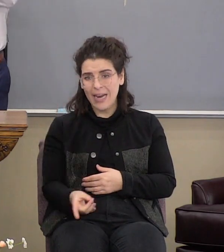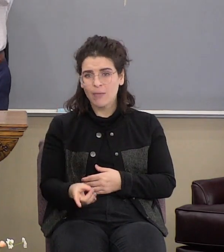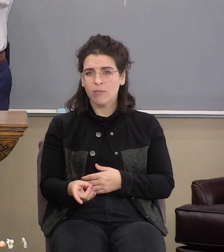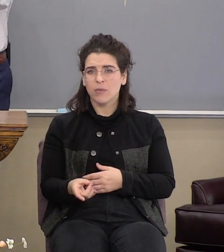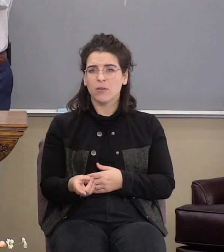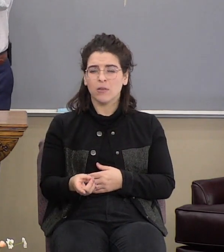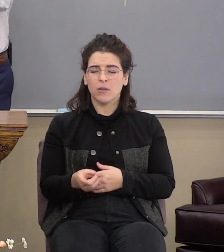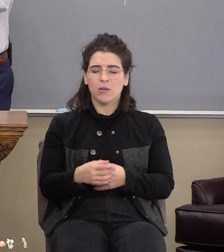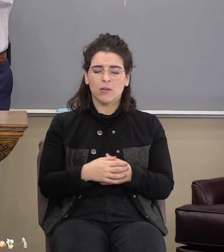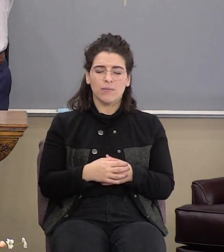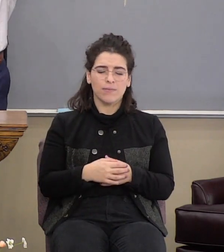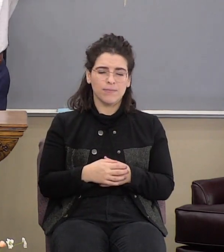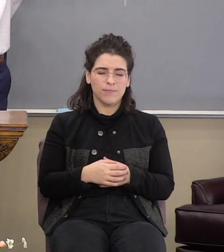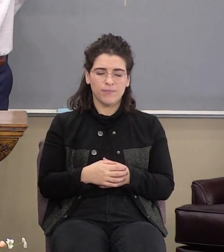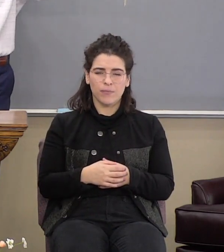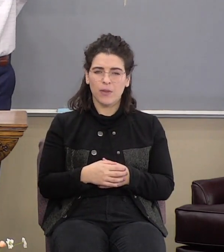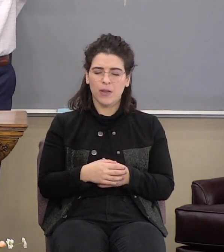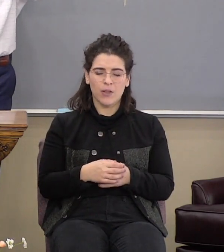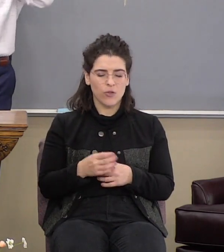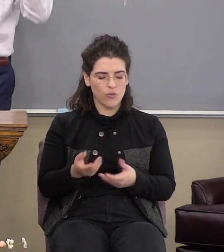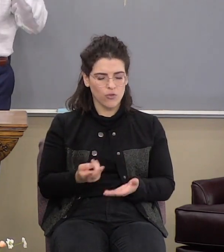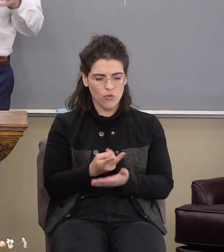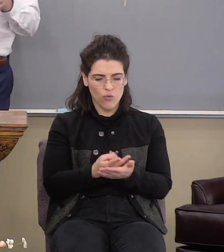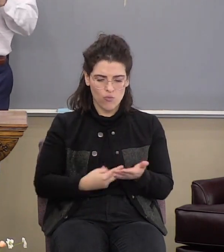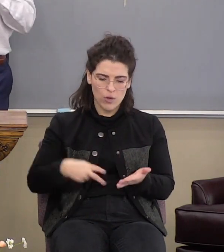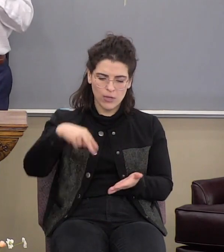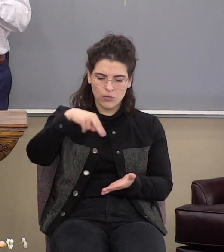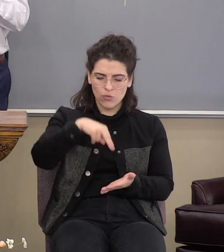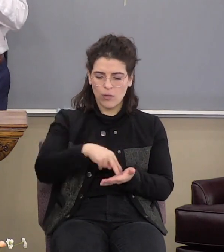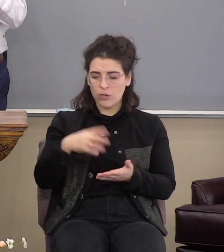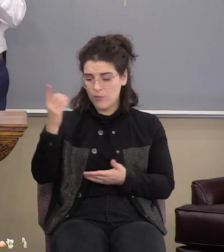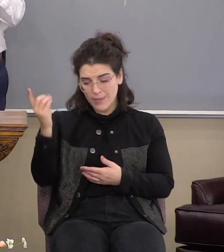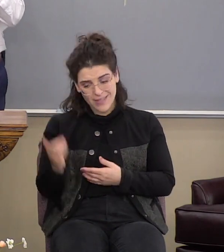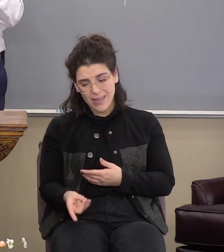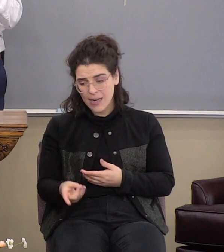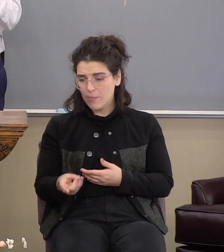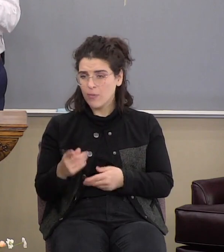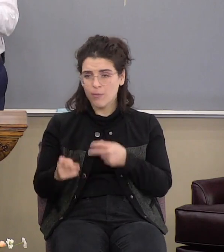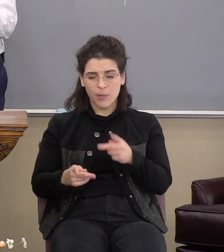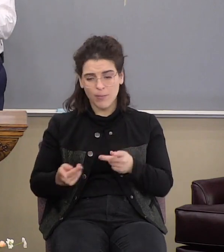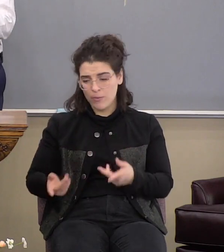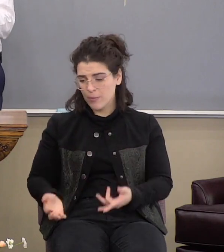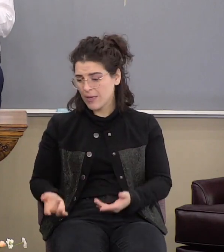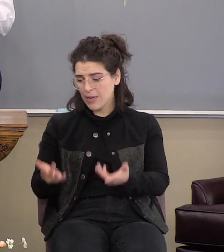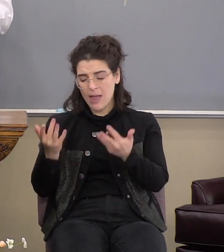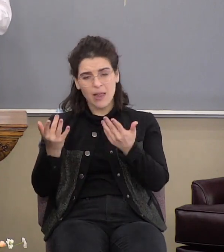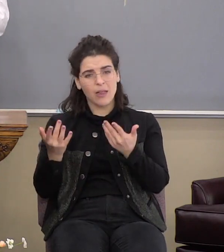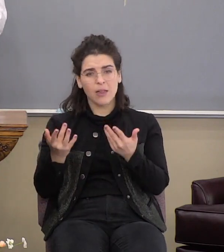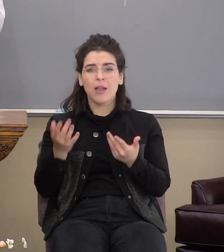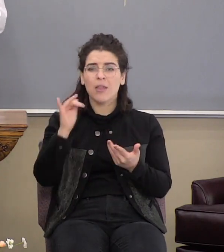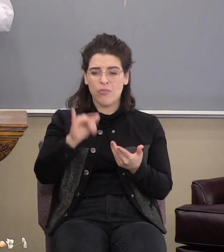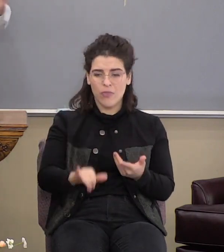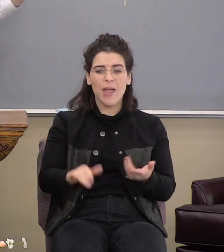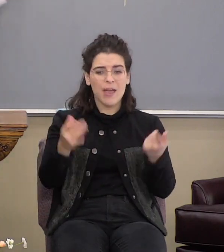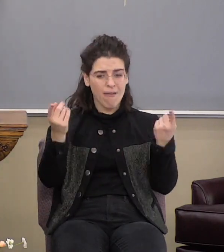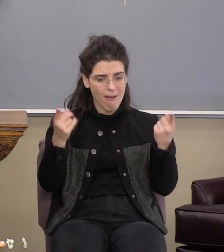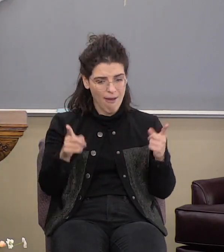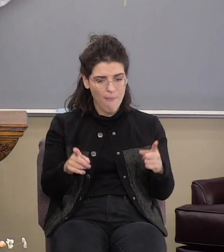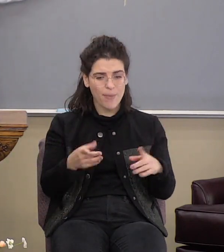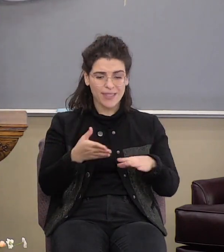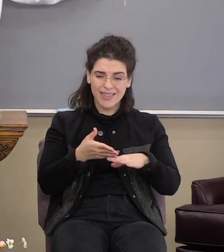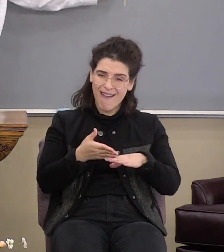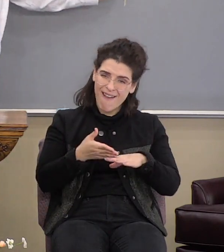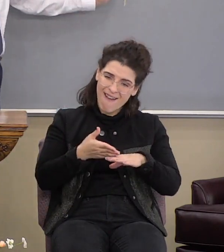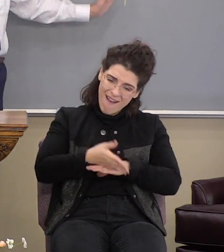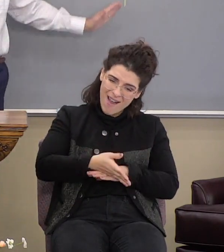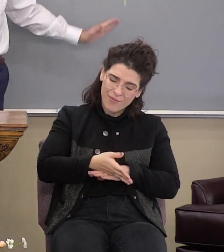The resurrection of the damned, and we'll look at some other verses, the resurrection of the damned occurs